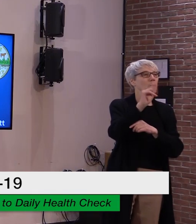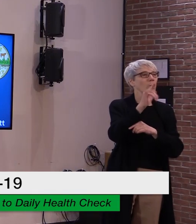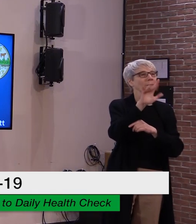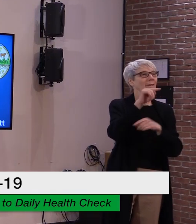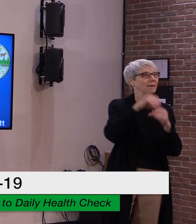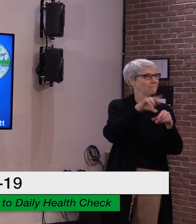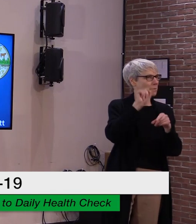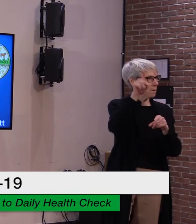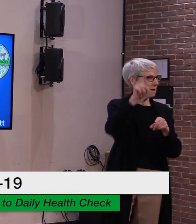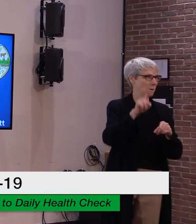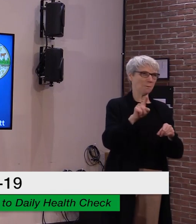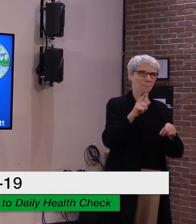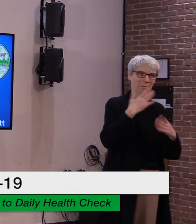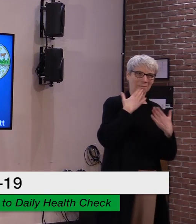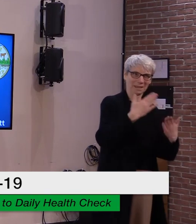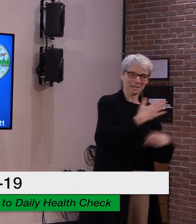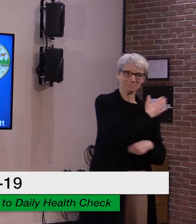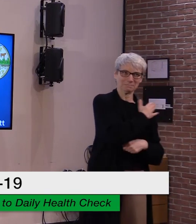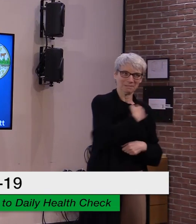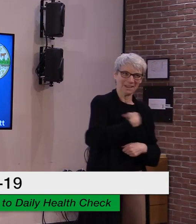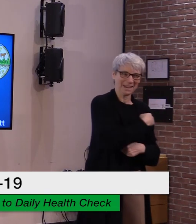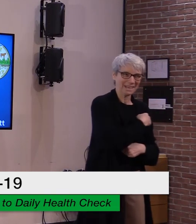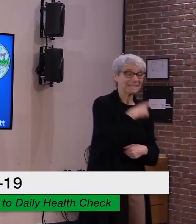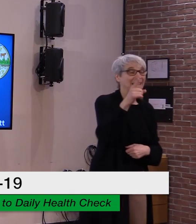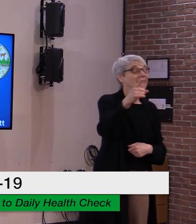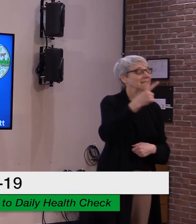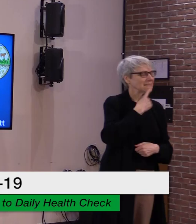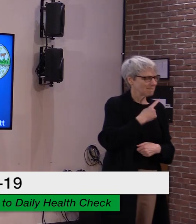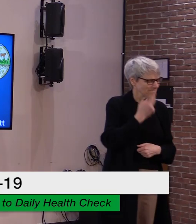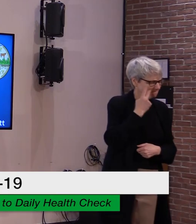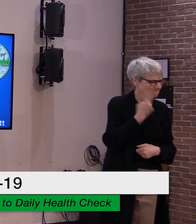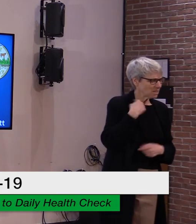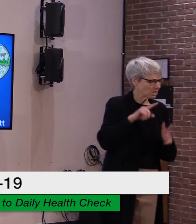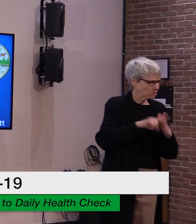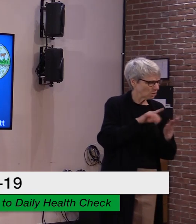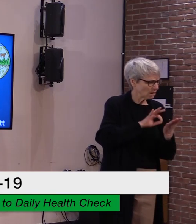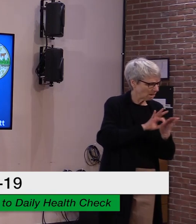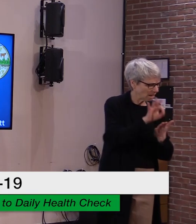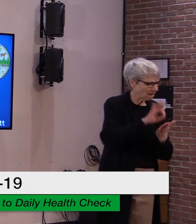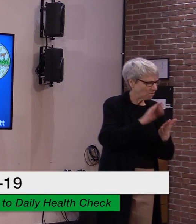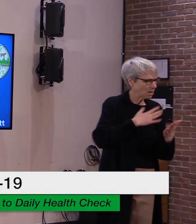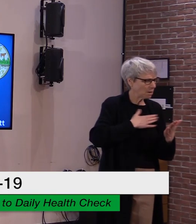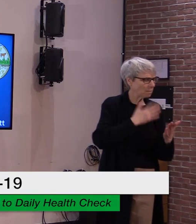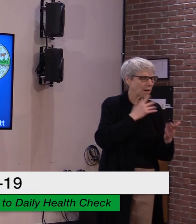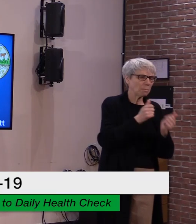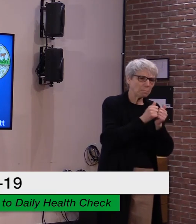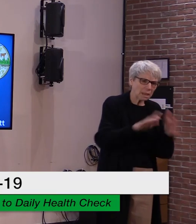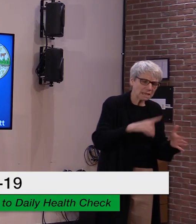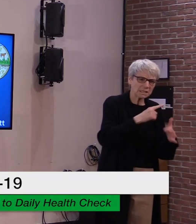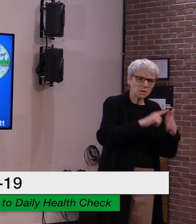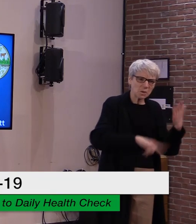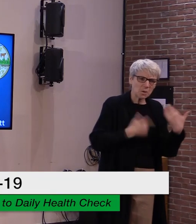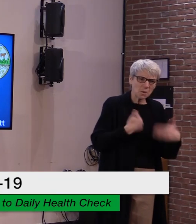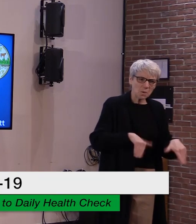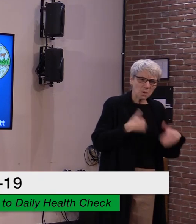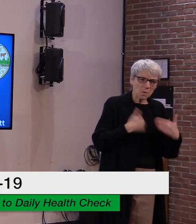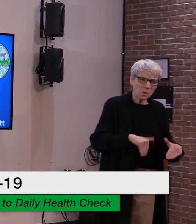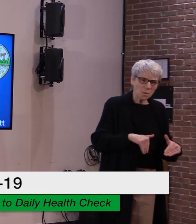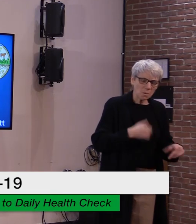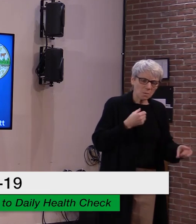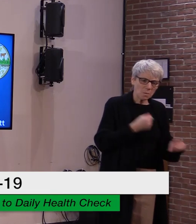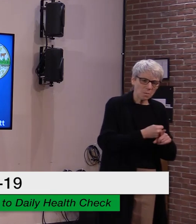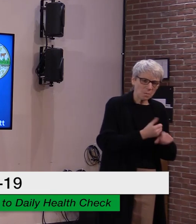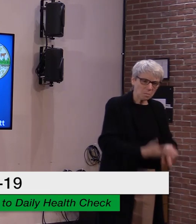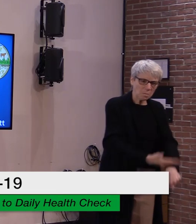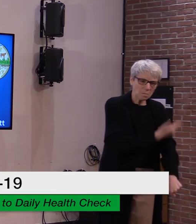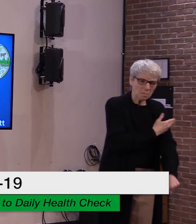turned around and maybe think about next thanksgiving when we will look back on this year knowing we have done